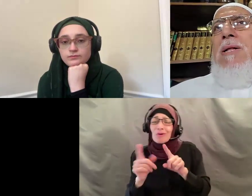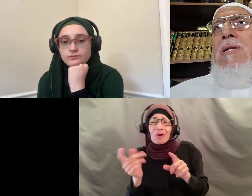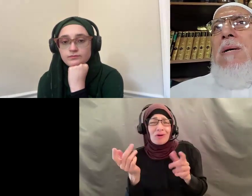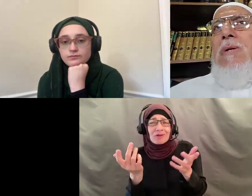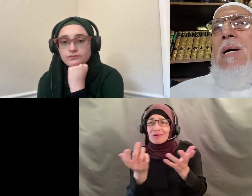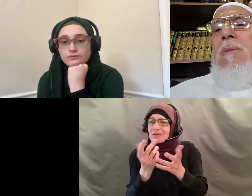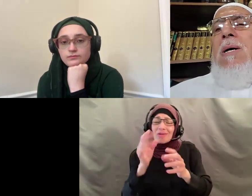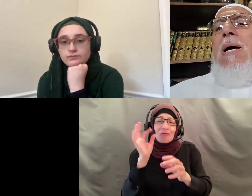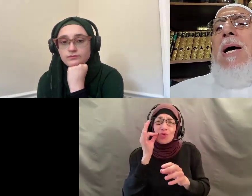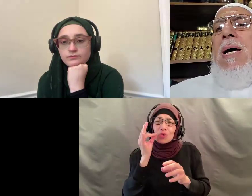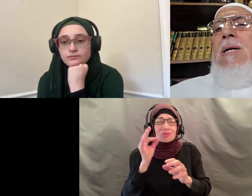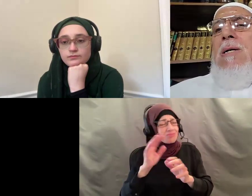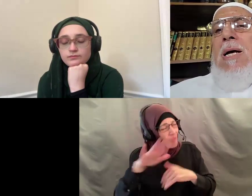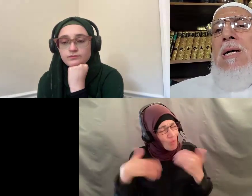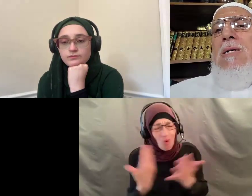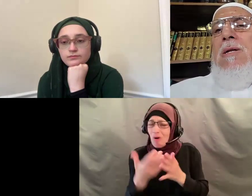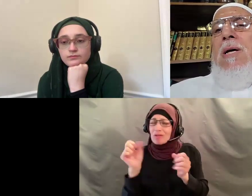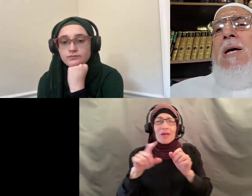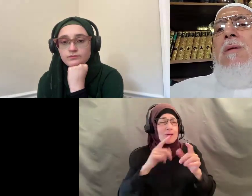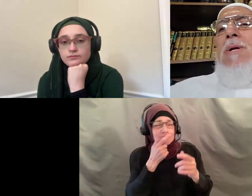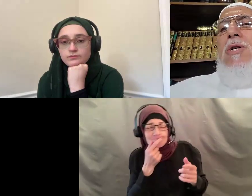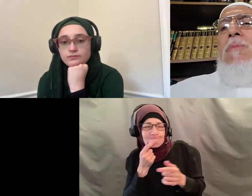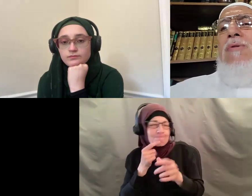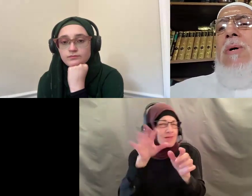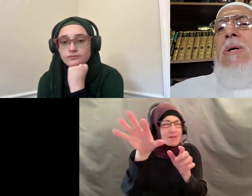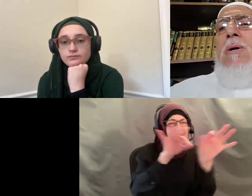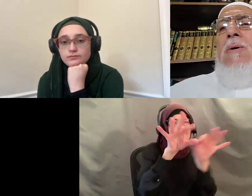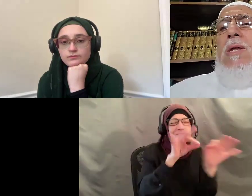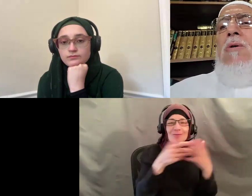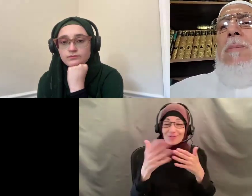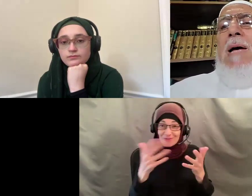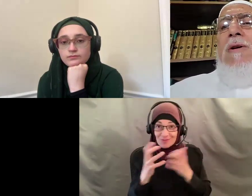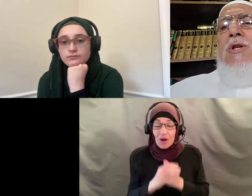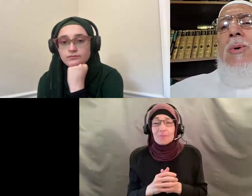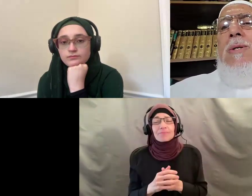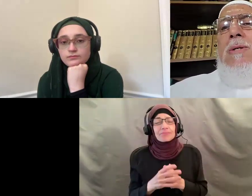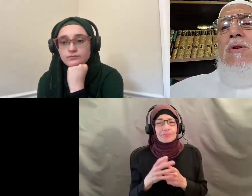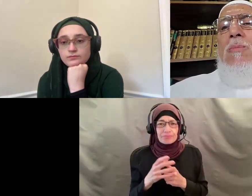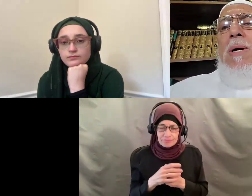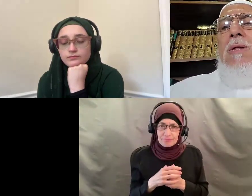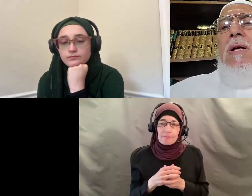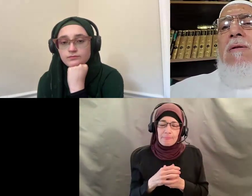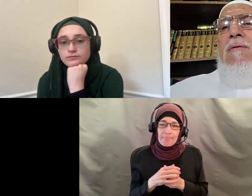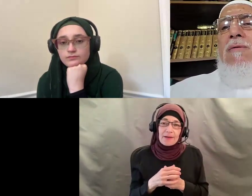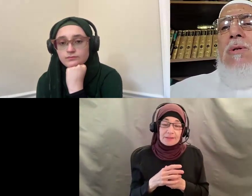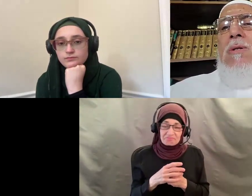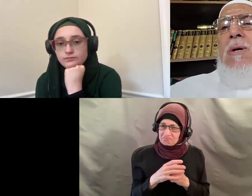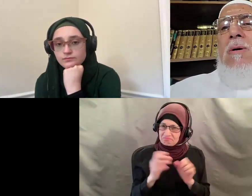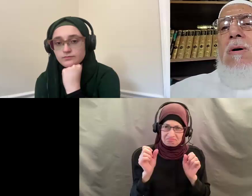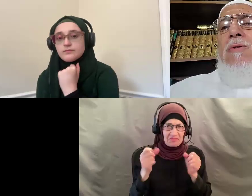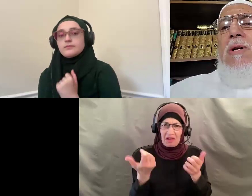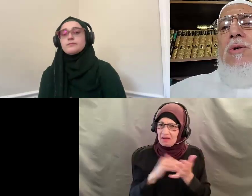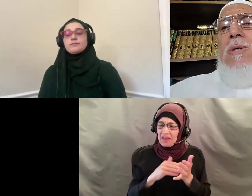available at the same time. And as the ayat mentioned before, they will be having choices to pick the